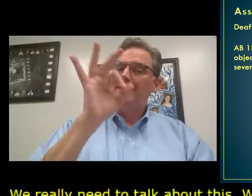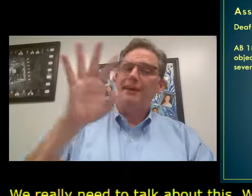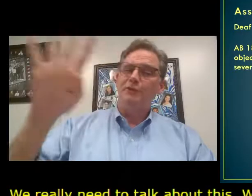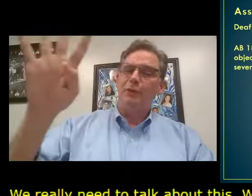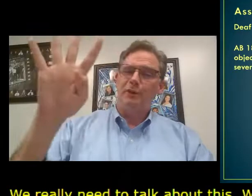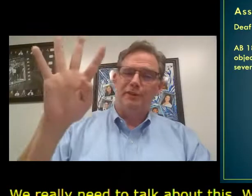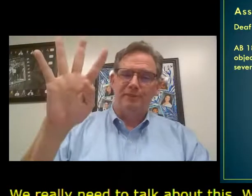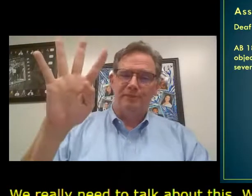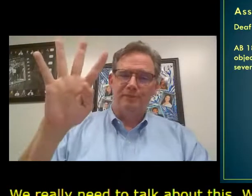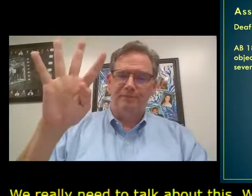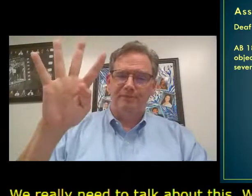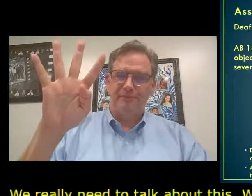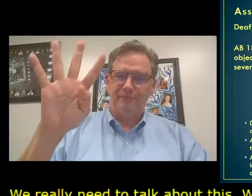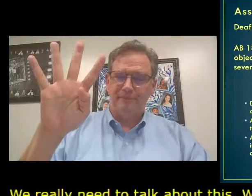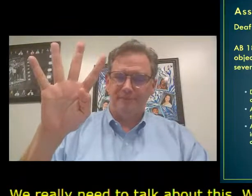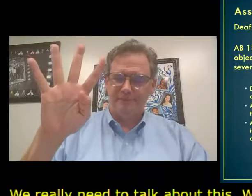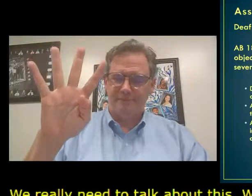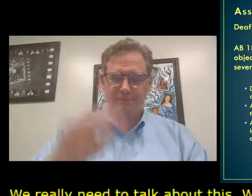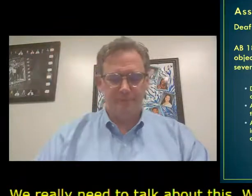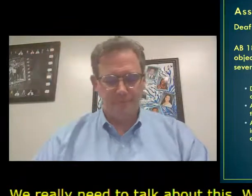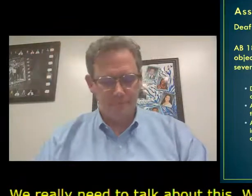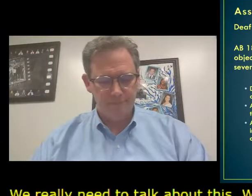Maybe you're all aware of this bill, the Deaf